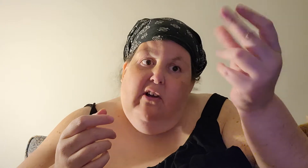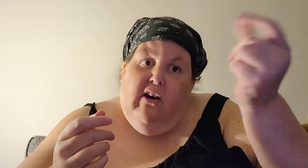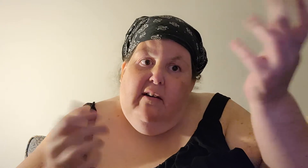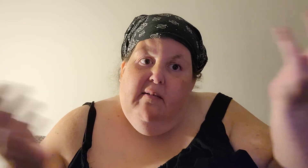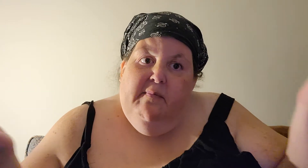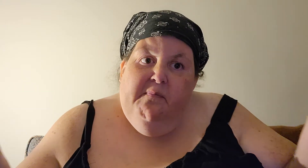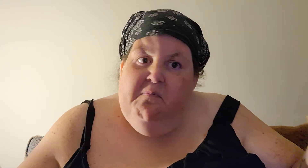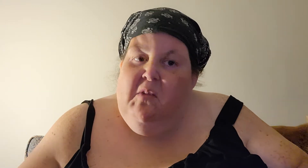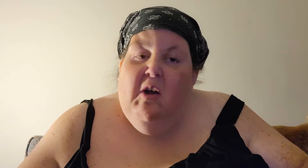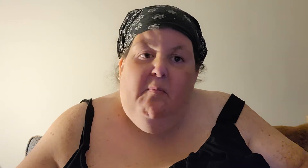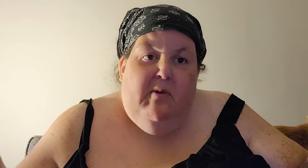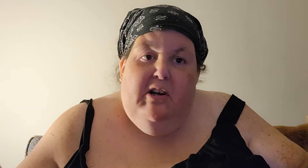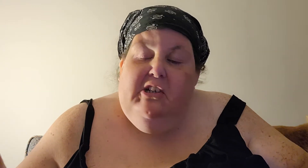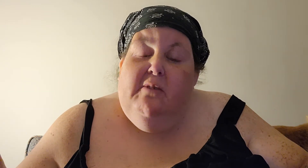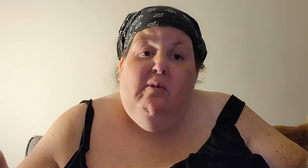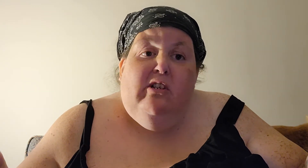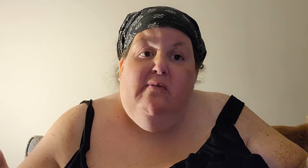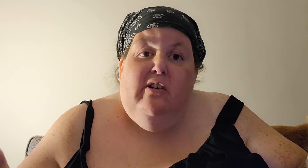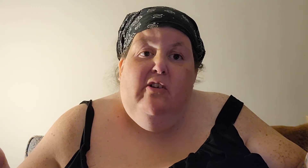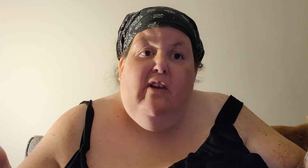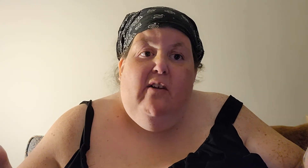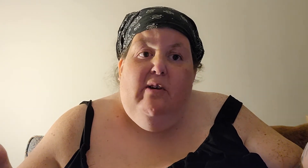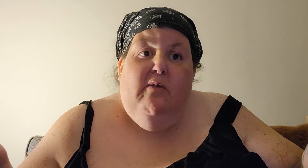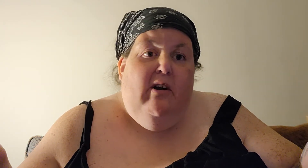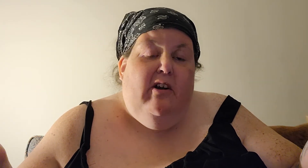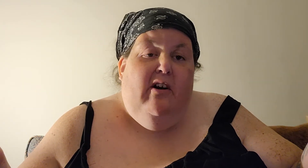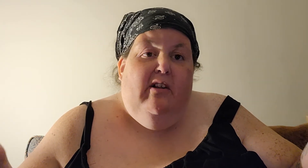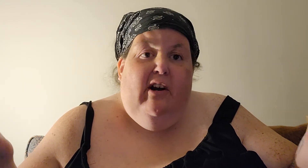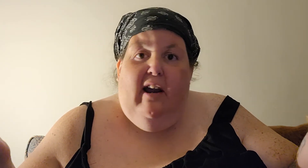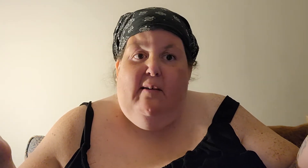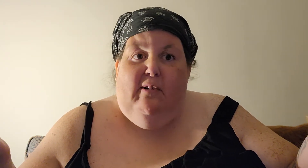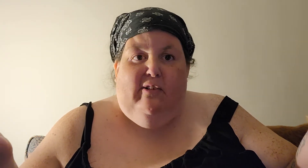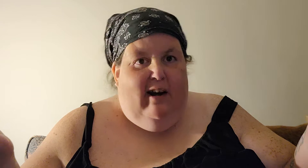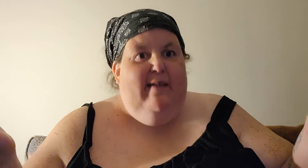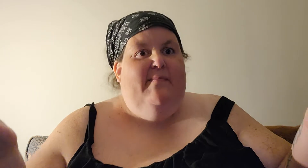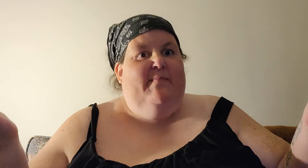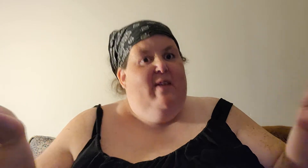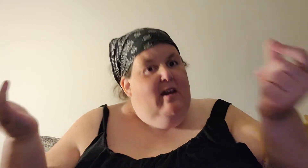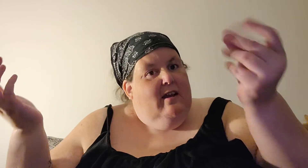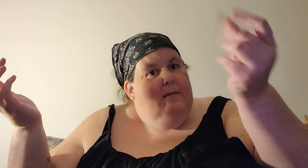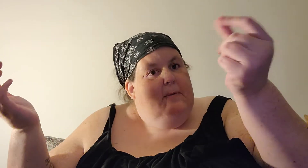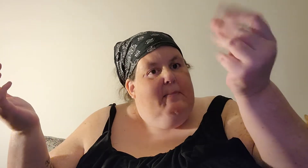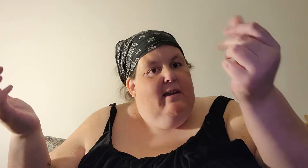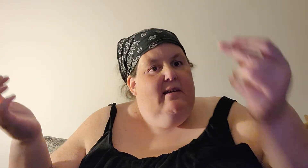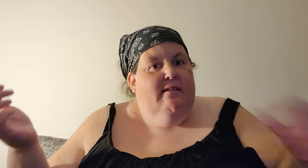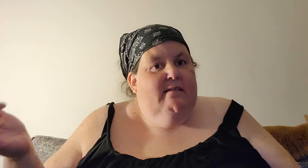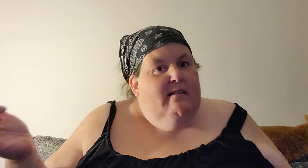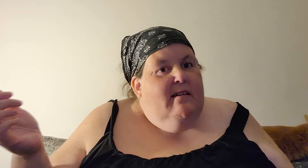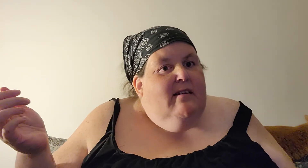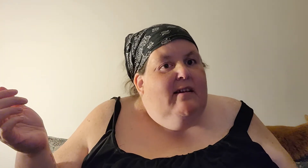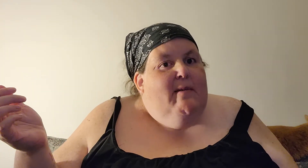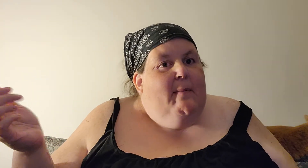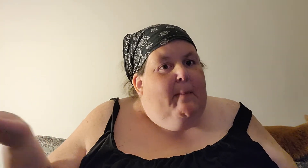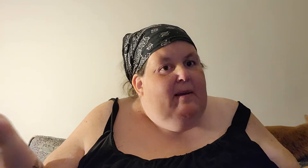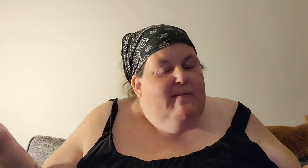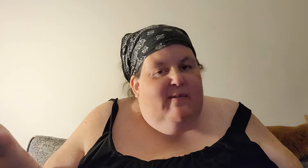dog. Pretty sure most of you do that when you want to call your animals, right? Come here, puppy. Come here, puppy.